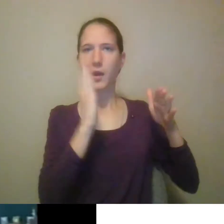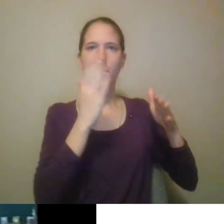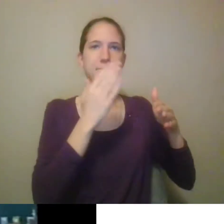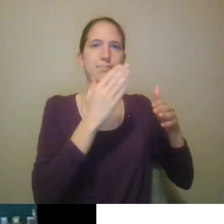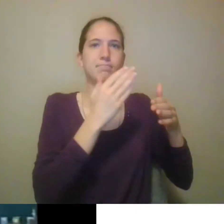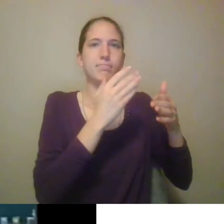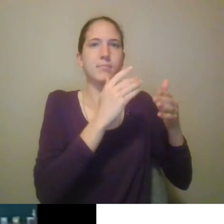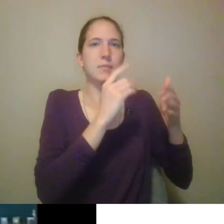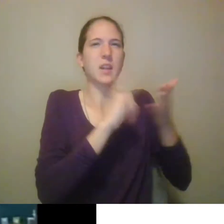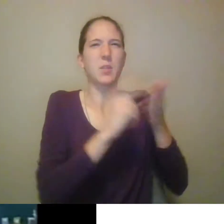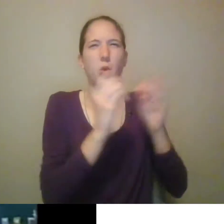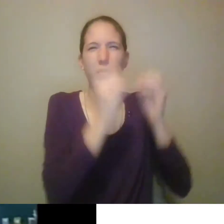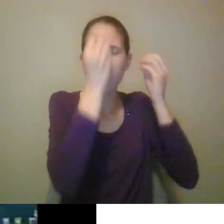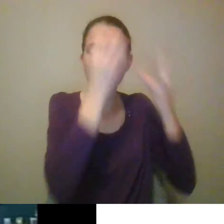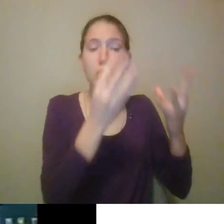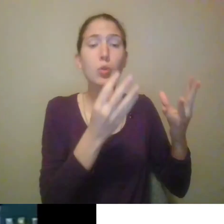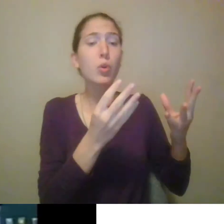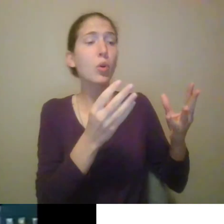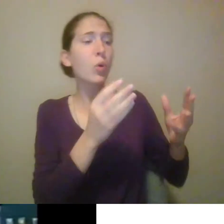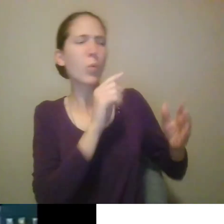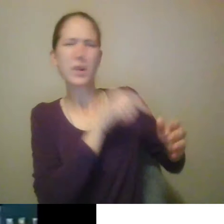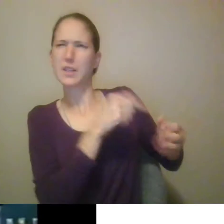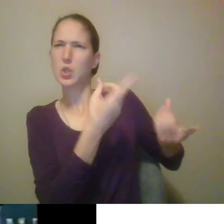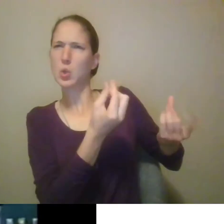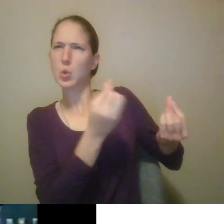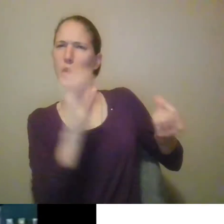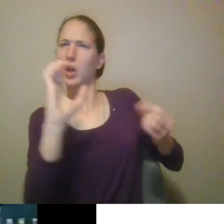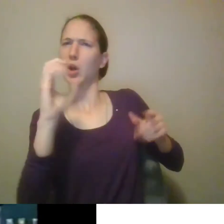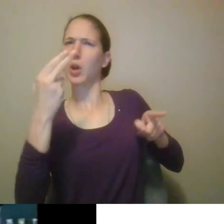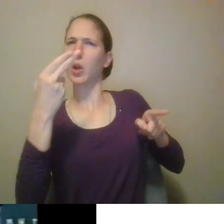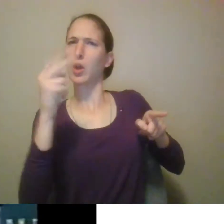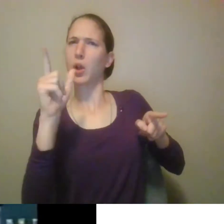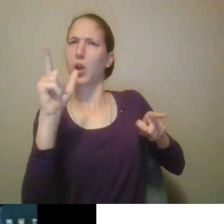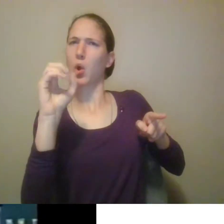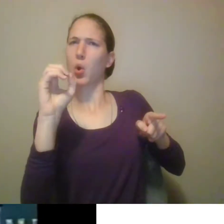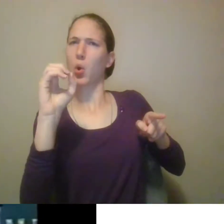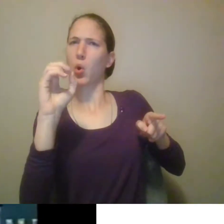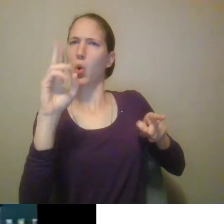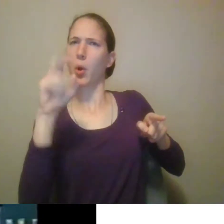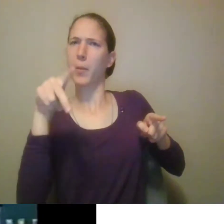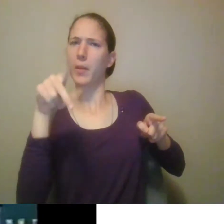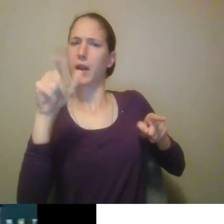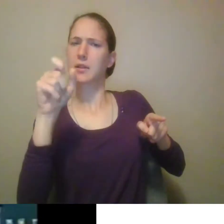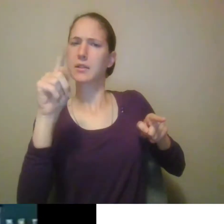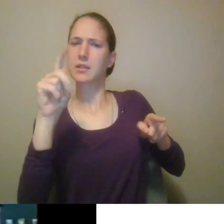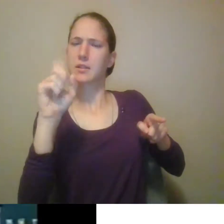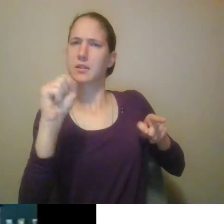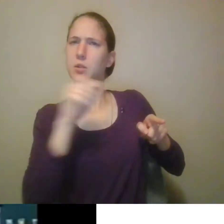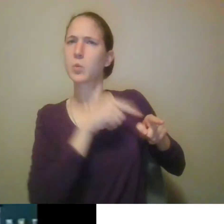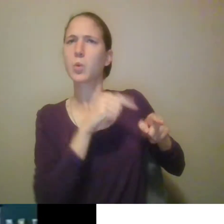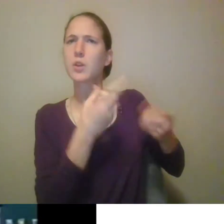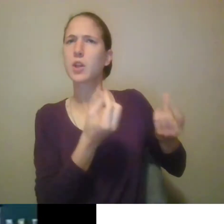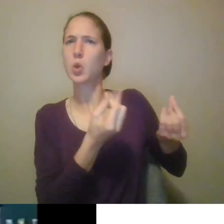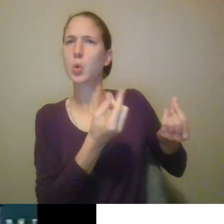the chloroplast? Real quick. Beth? You remember Alicia then?